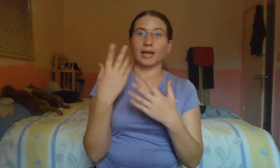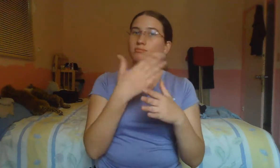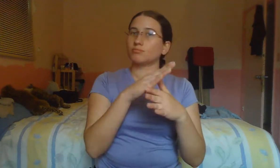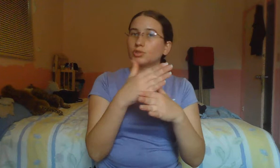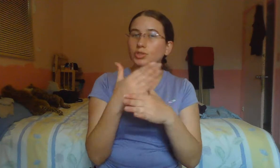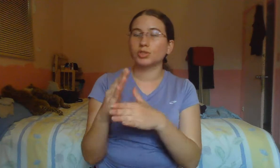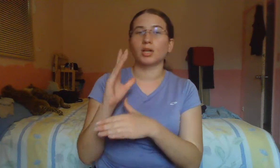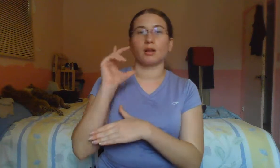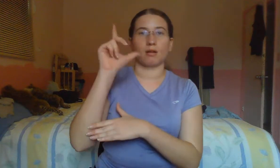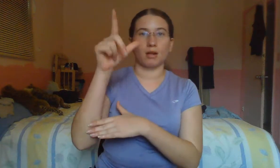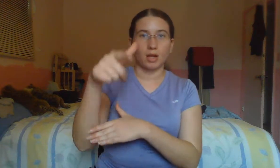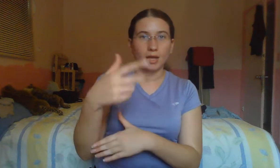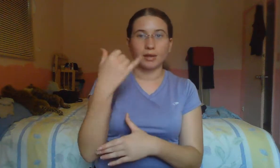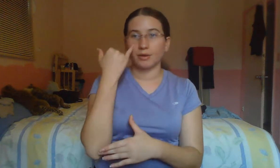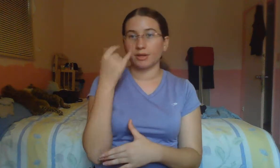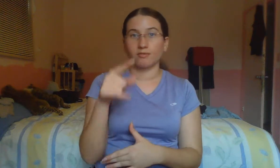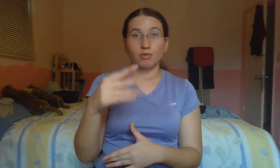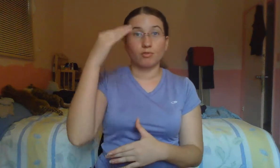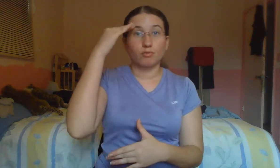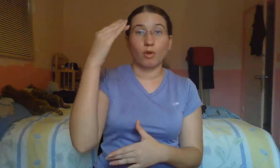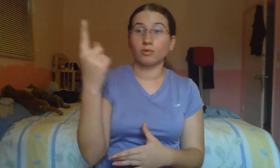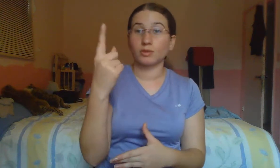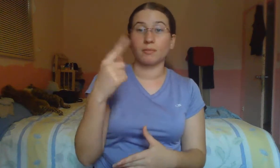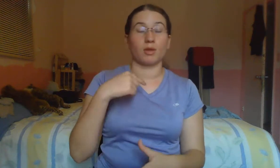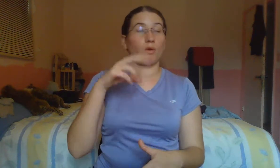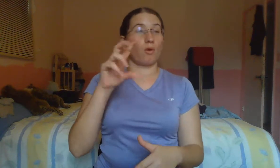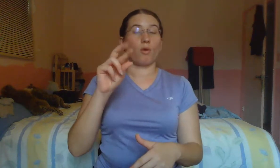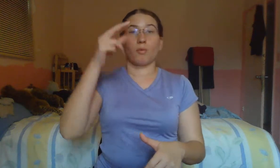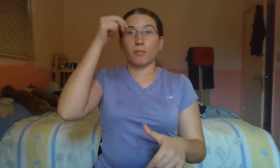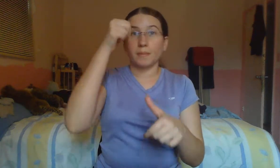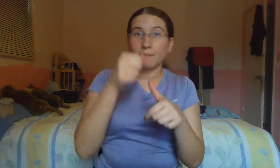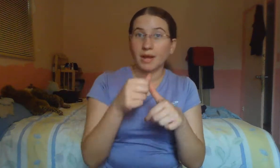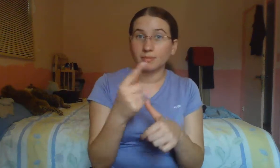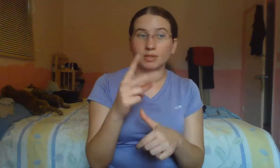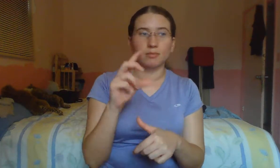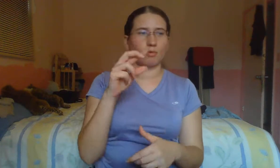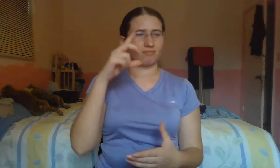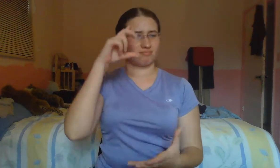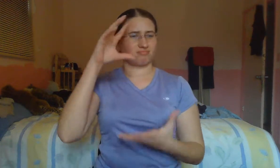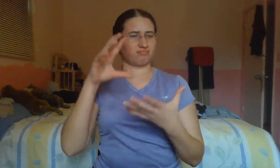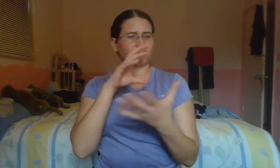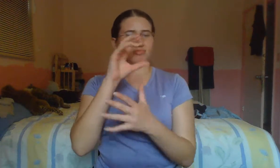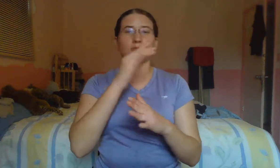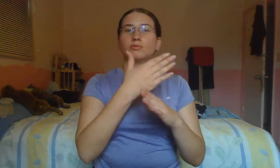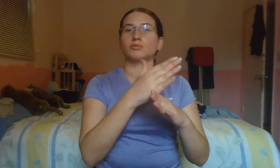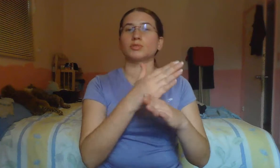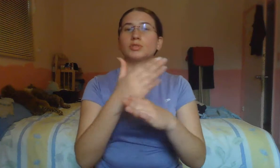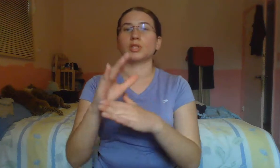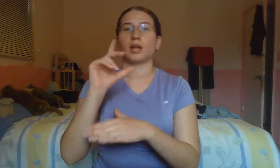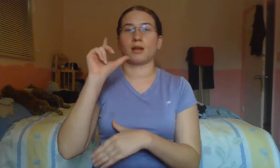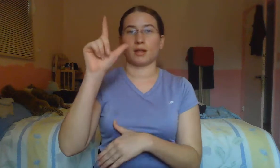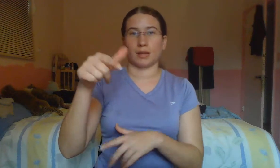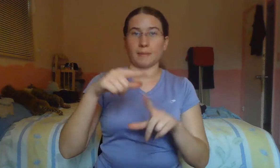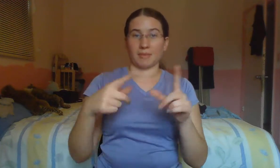confused about this? Let's start by sharing our questions and our ahas. So look at it for a second.